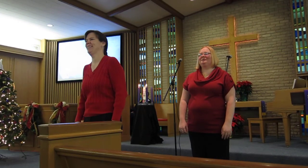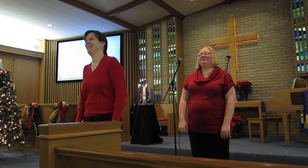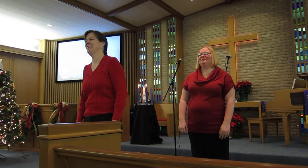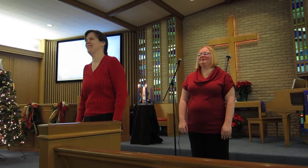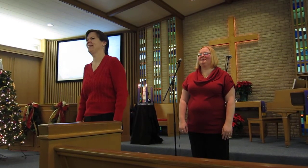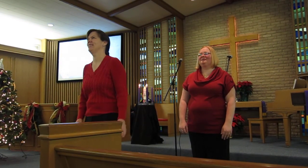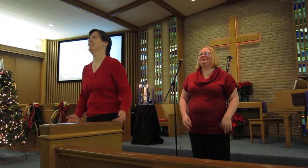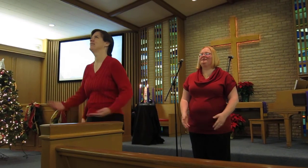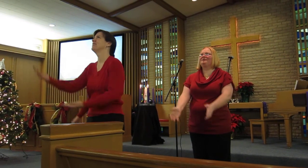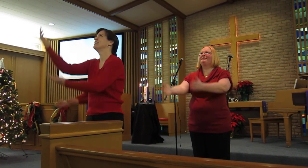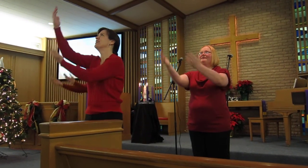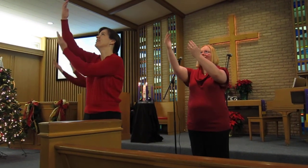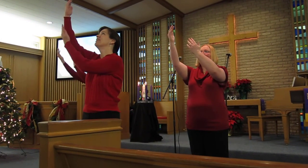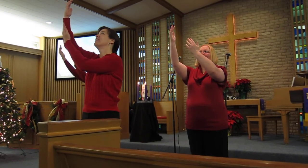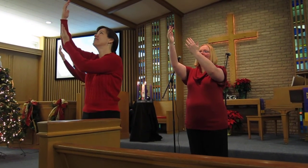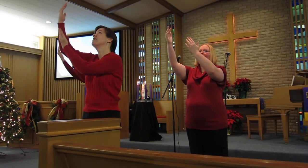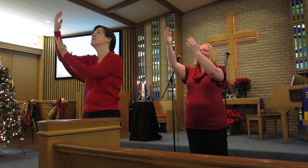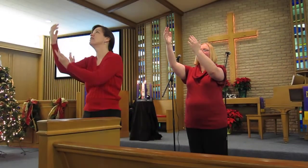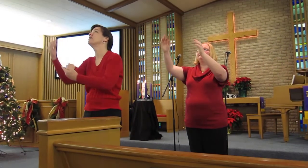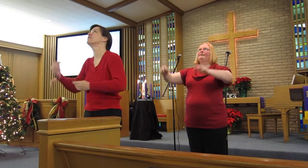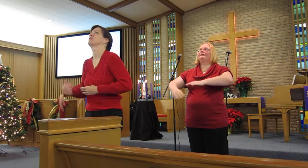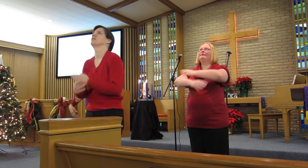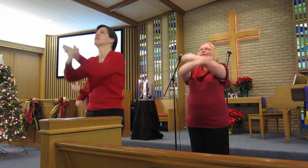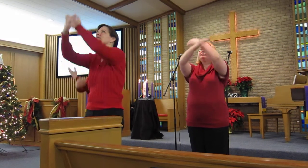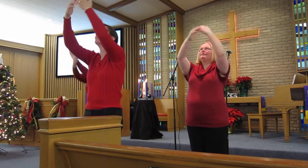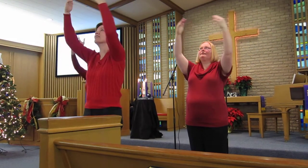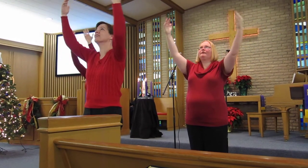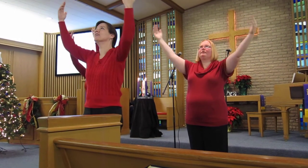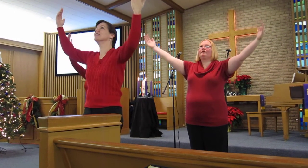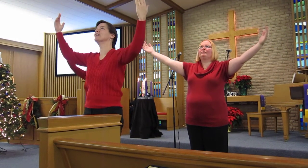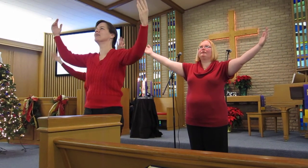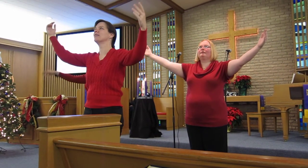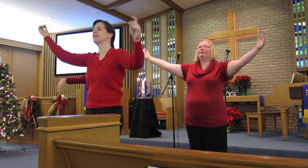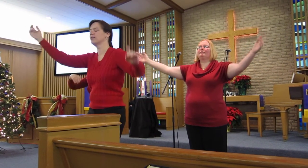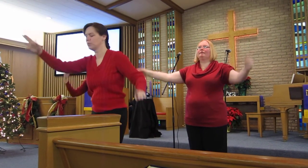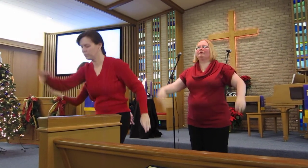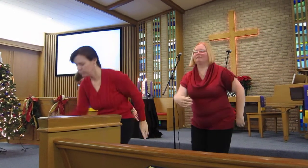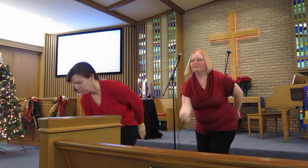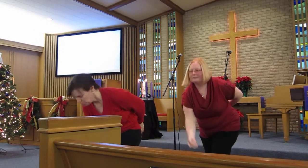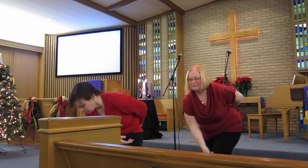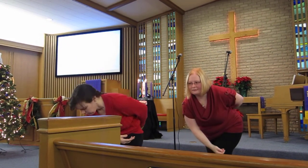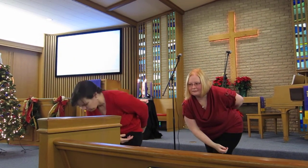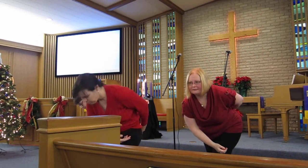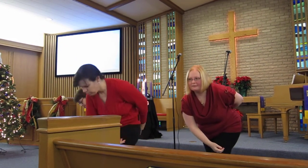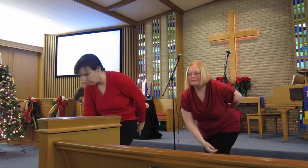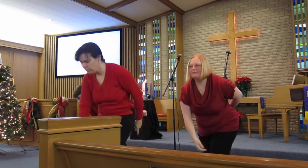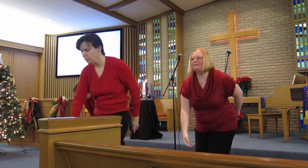Our Father, who art in heaven, hallowed be thy name. Thy kingdom come,